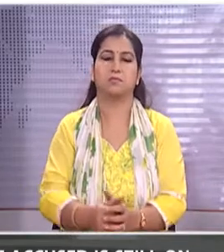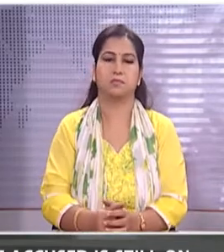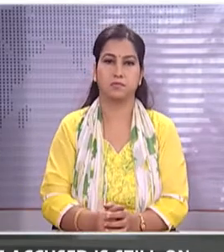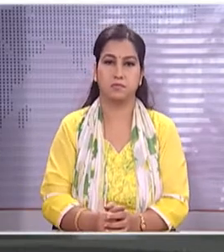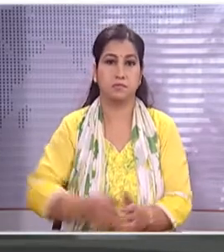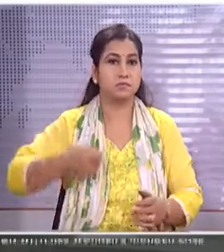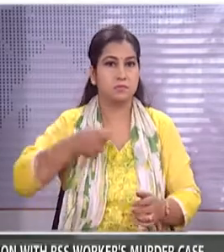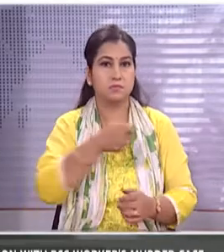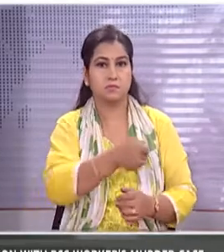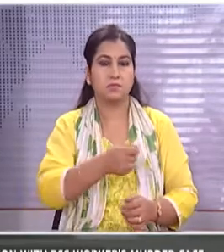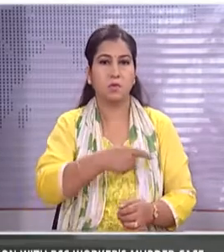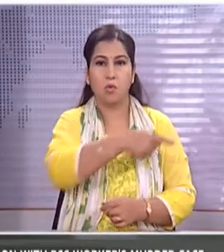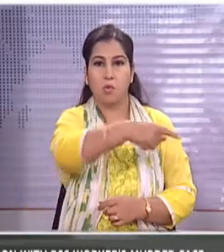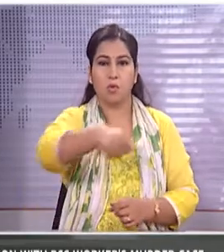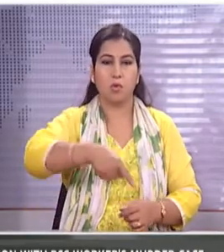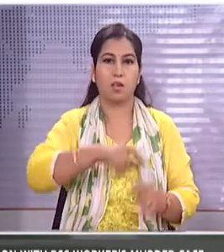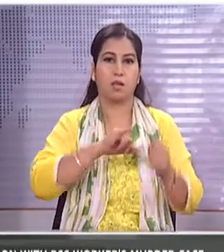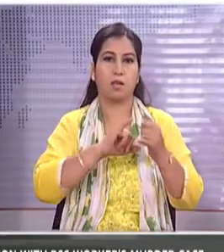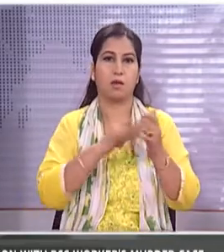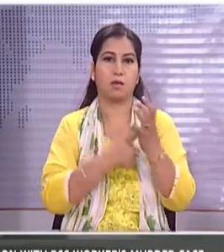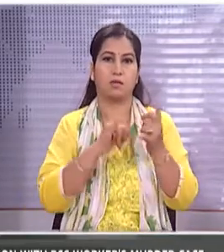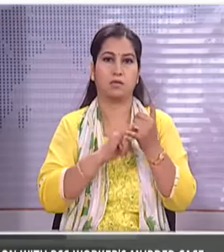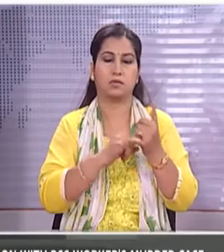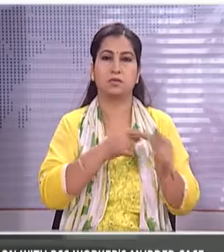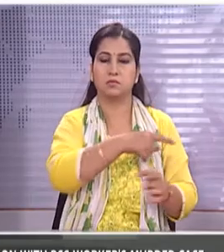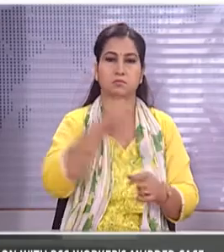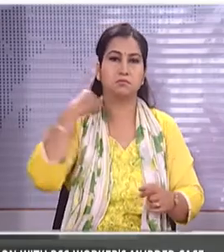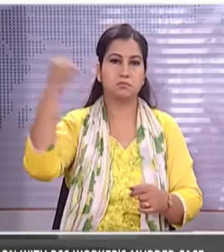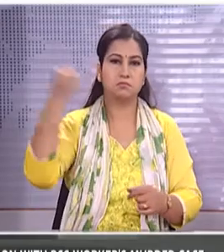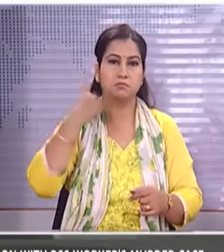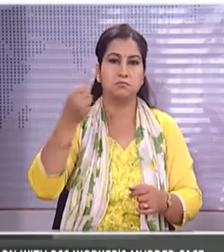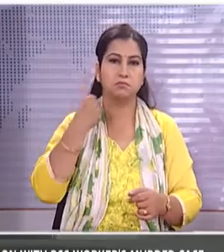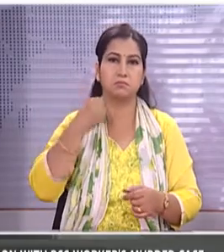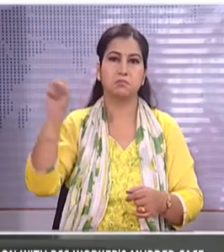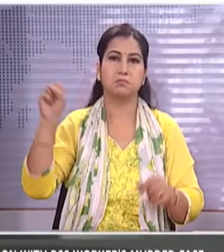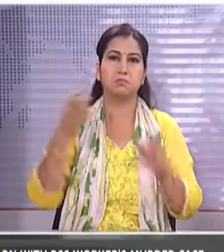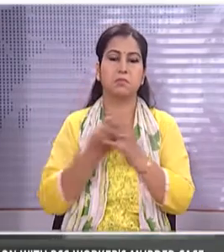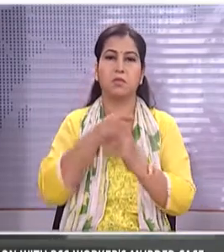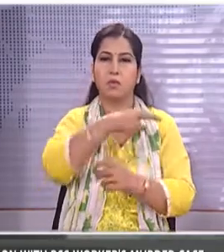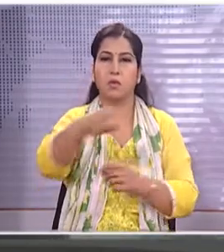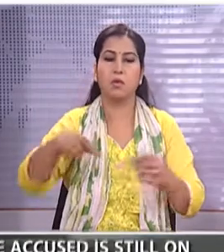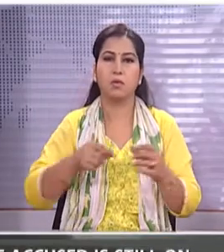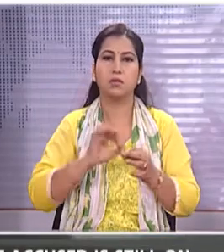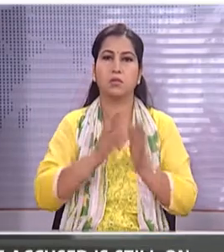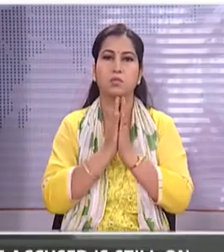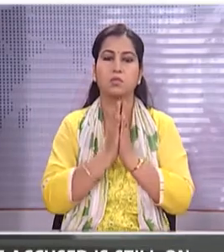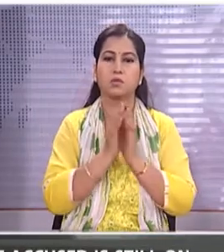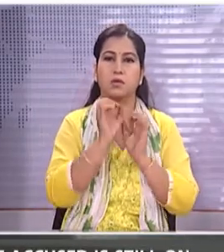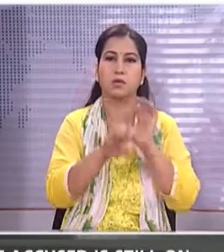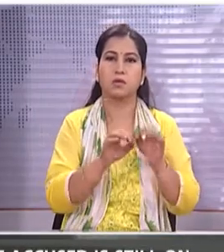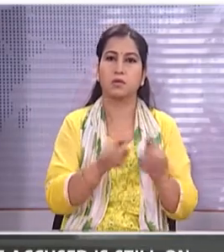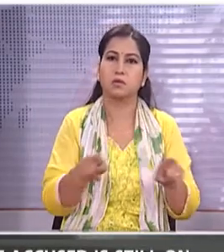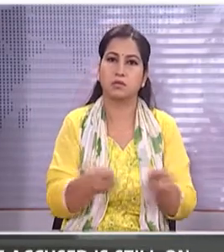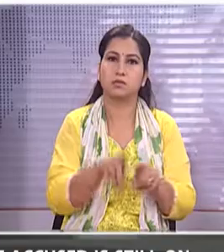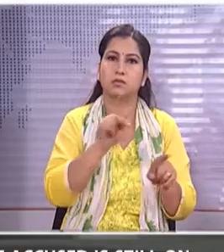The murder had drawn protests from RSS and the BJP with prohibitory orders imposed in parts of the city. The funeral procession for Rudresh also took